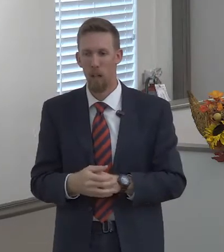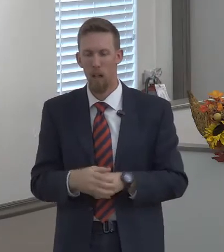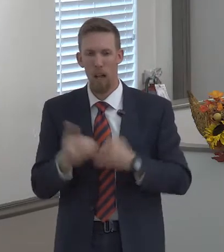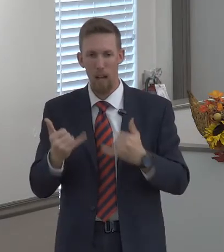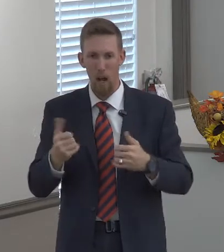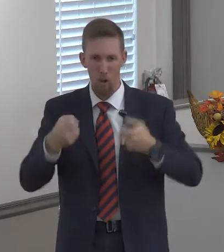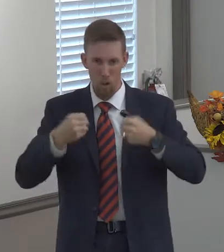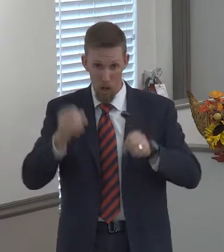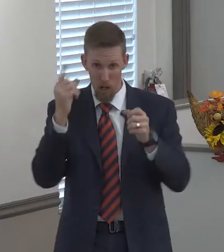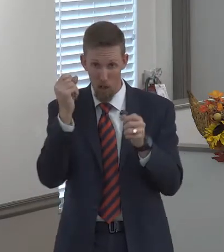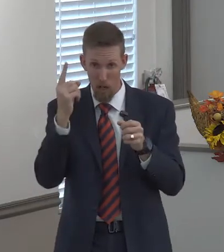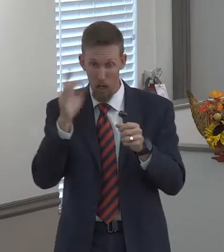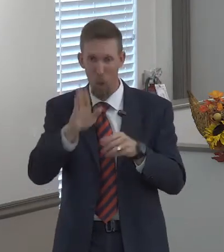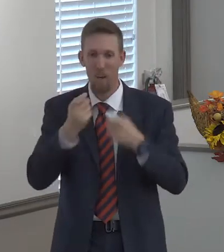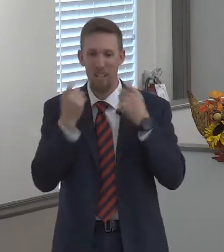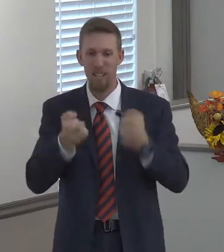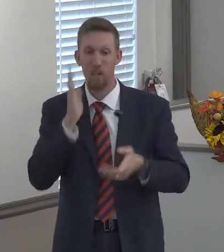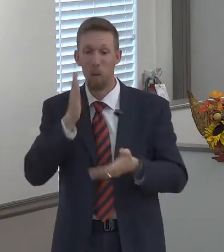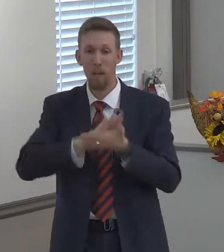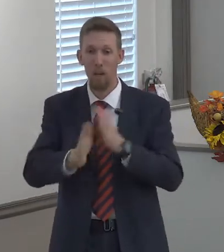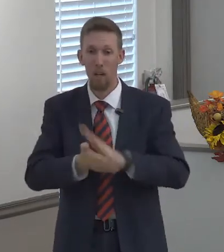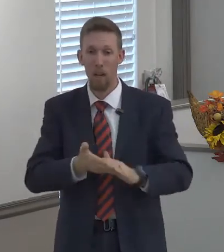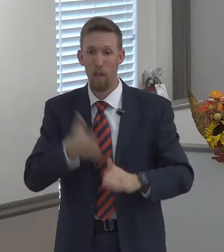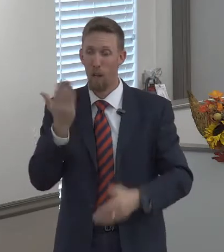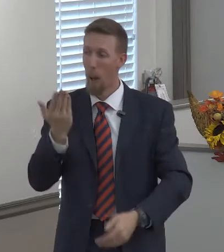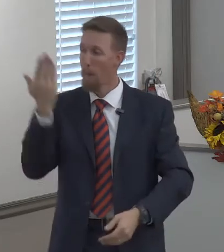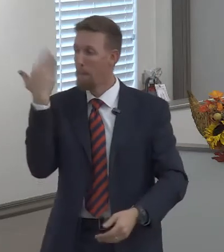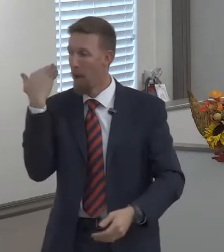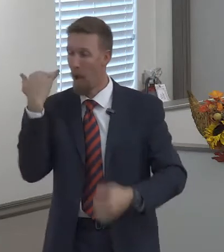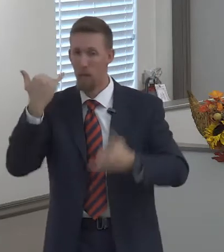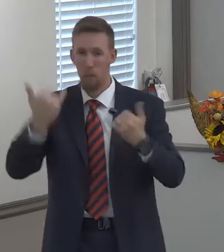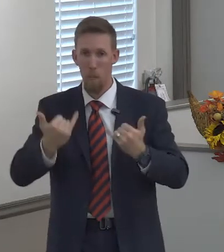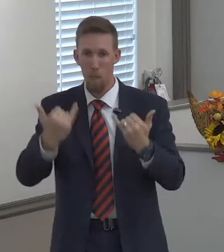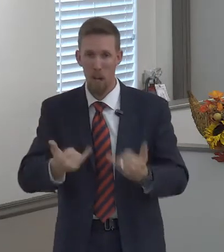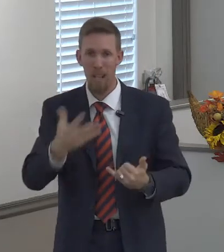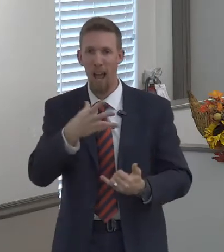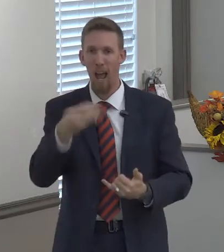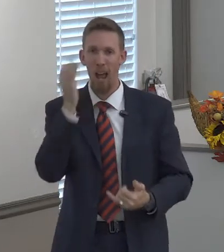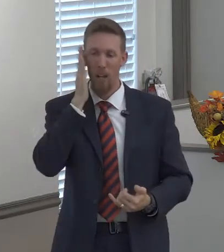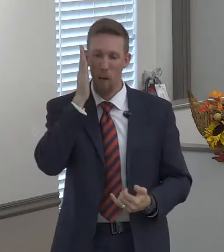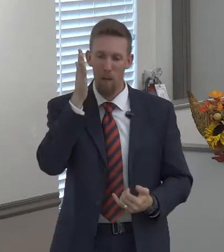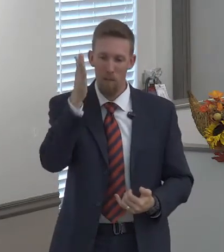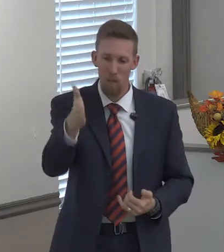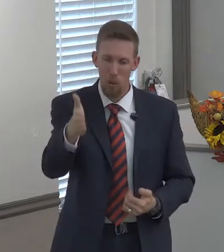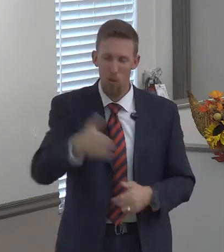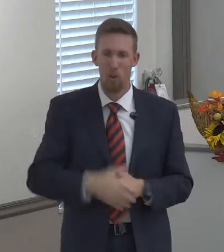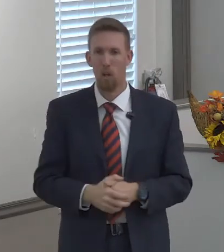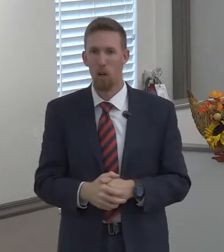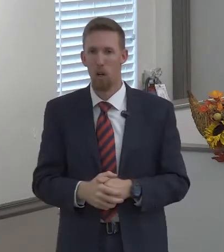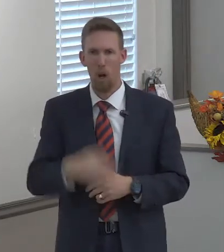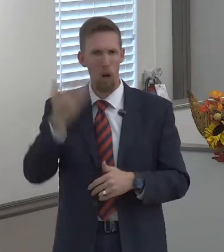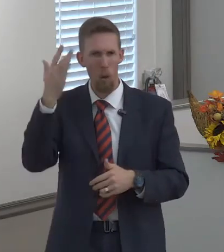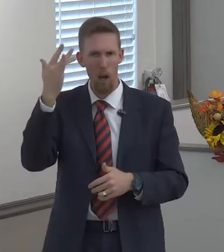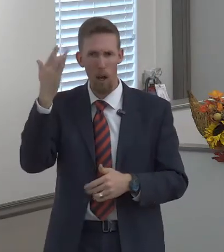nature. We don't deserve salvation. So why don't we just thank God for